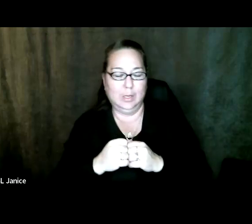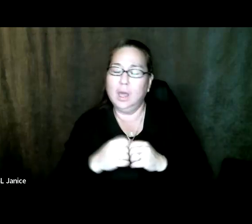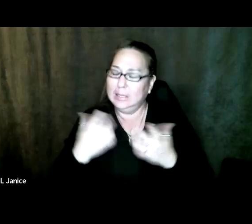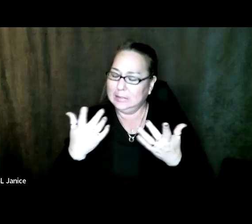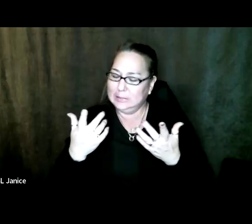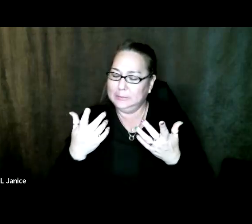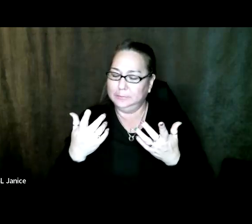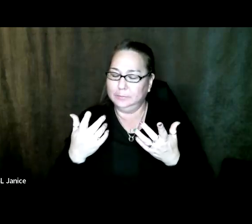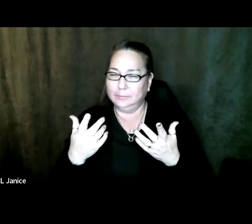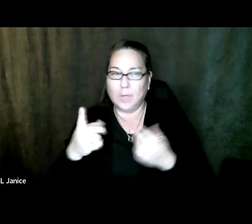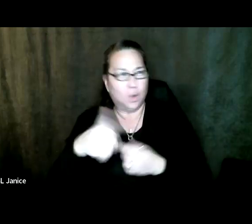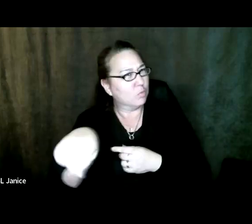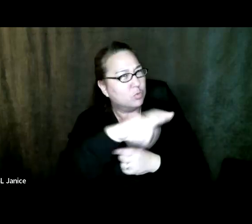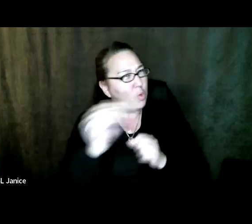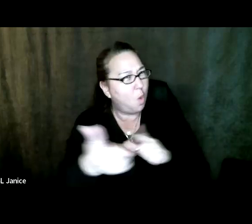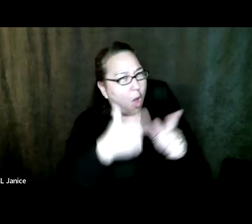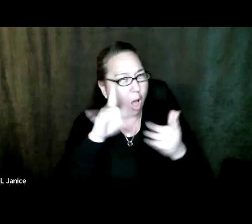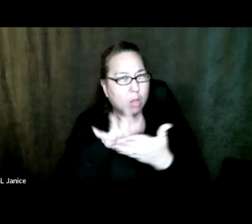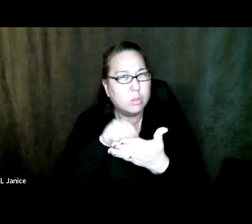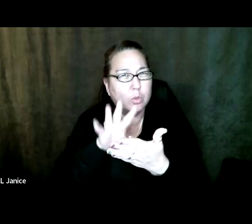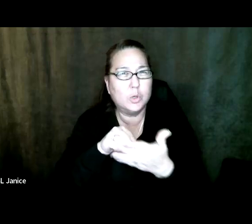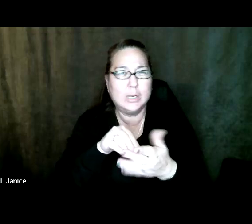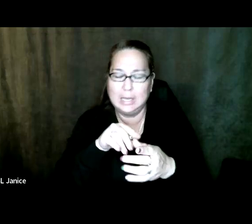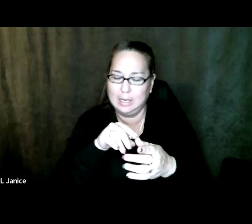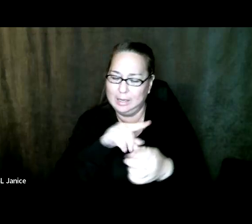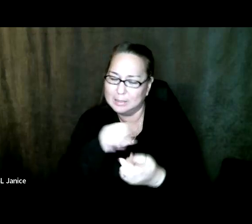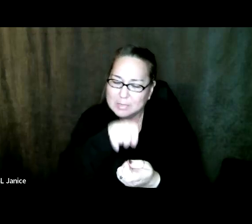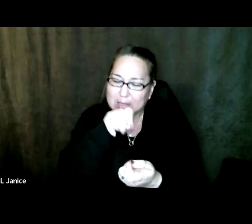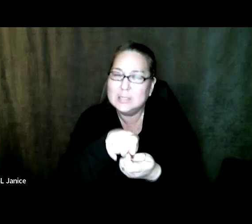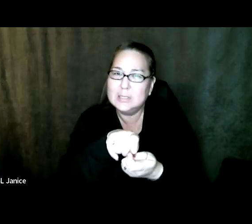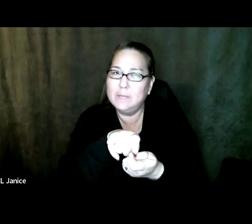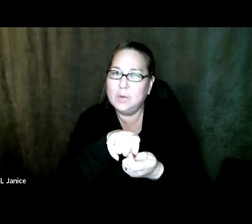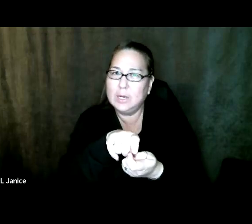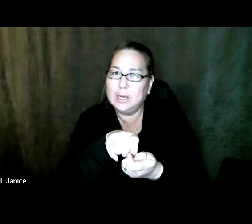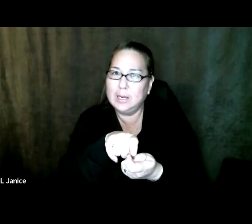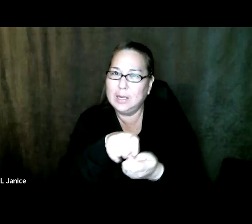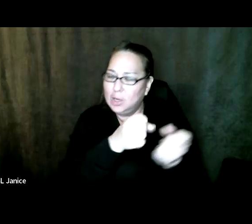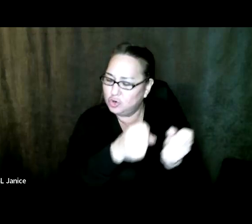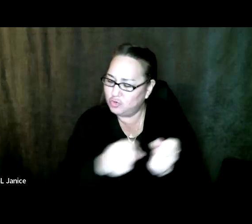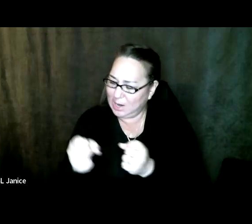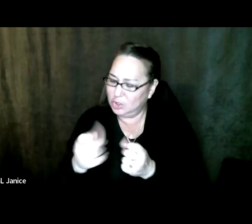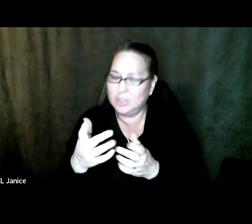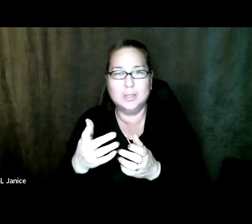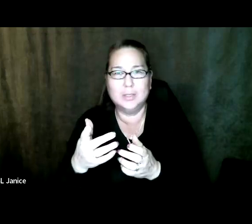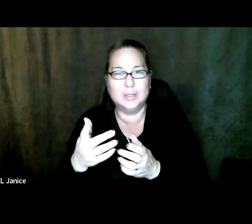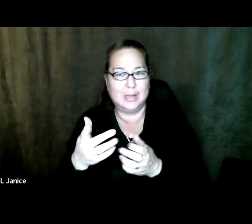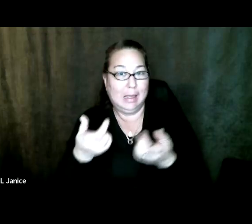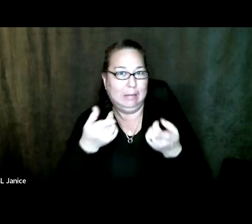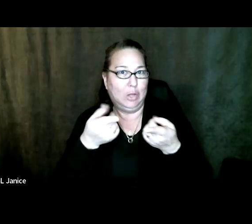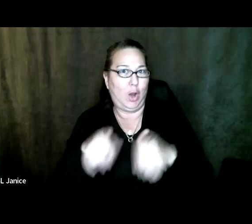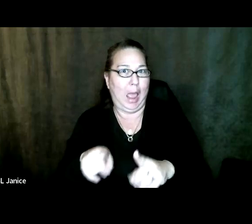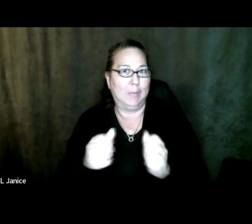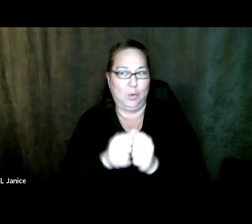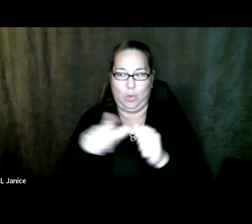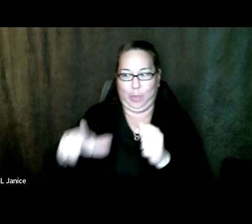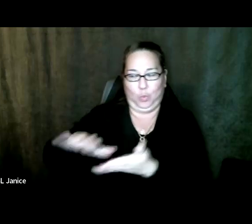learning any particular strategies that are working at the transformation schools that